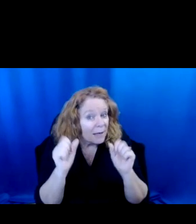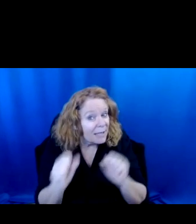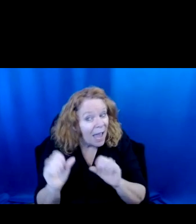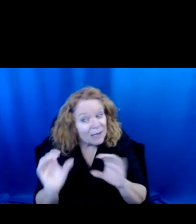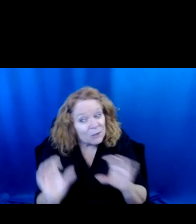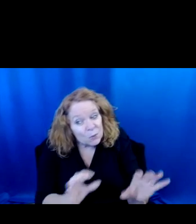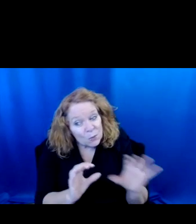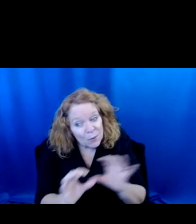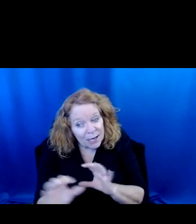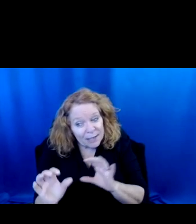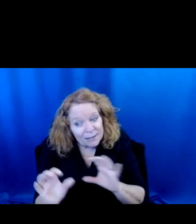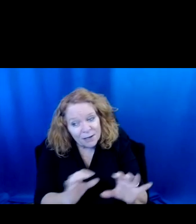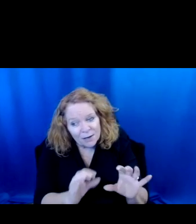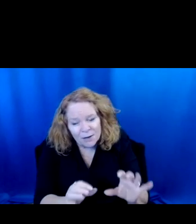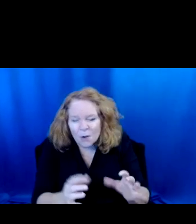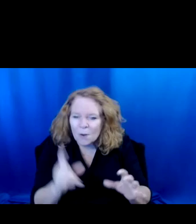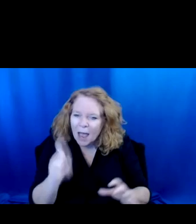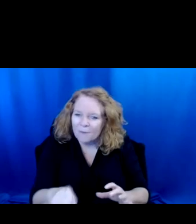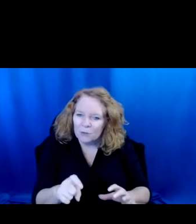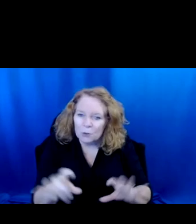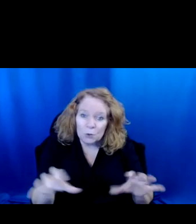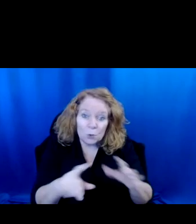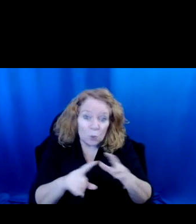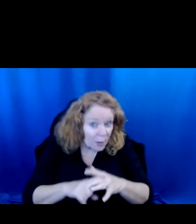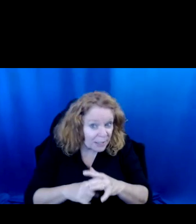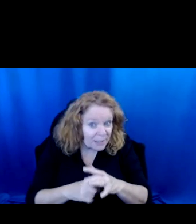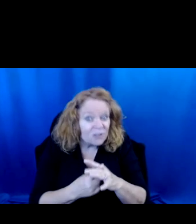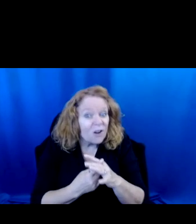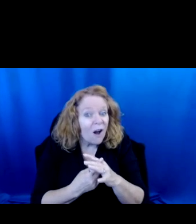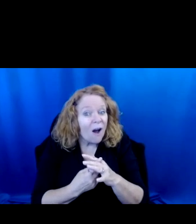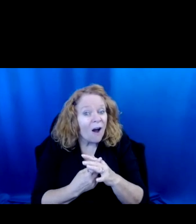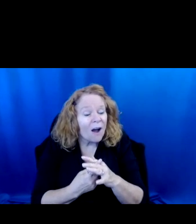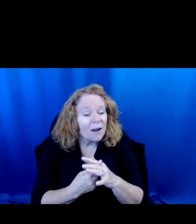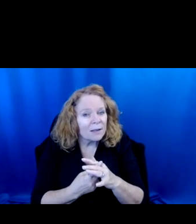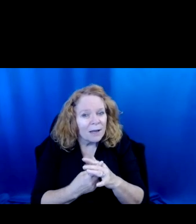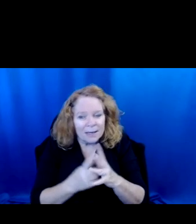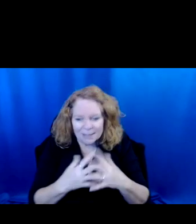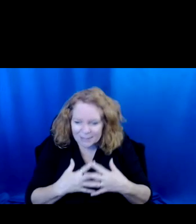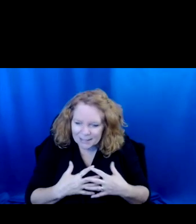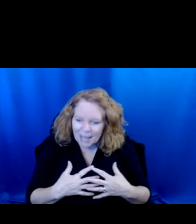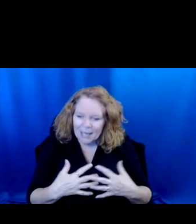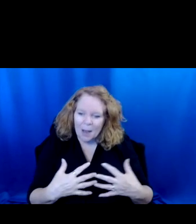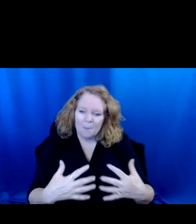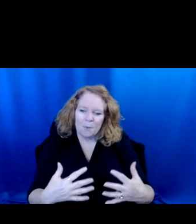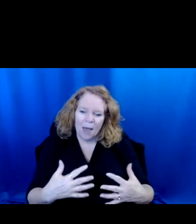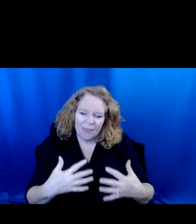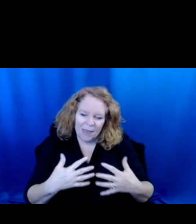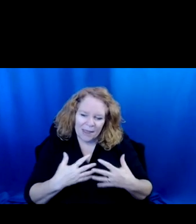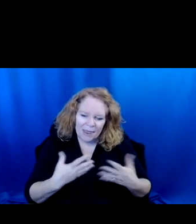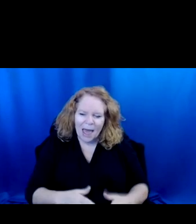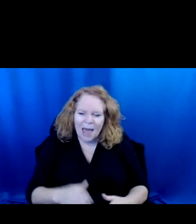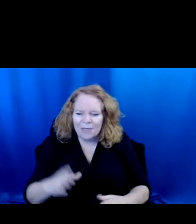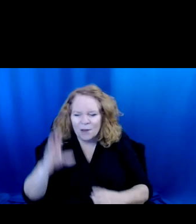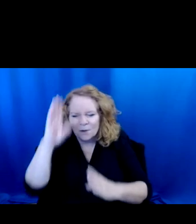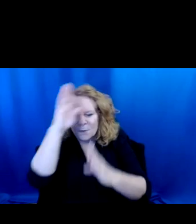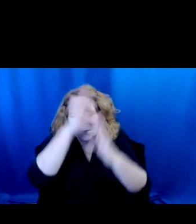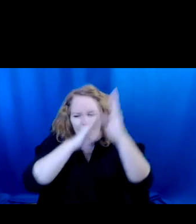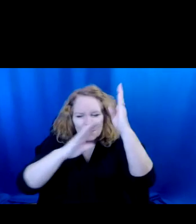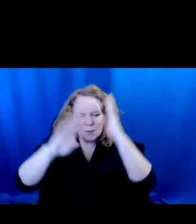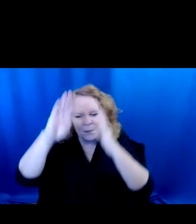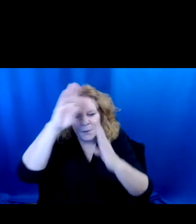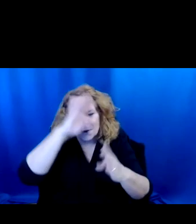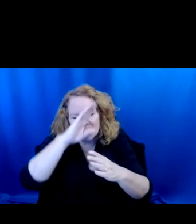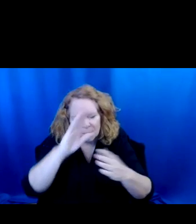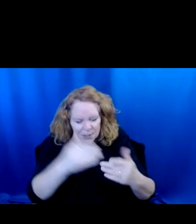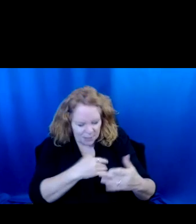Everyone can do it. All you have to do is start. So take a breath and let go of